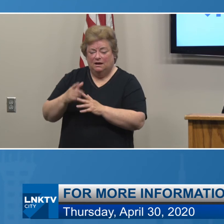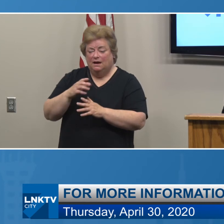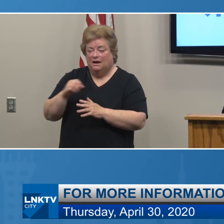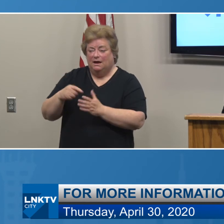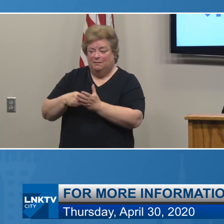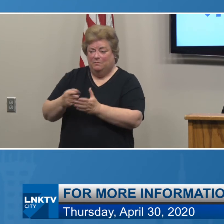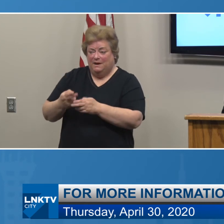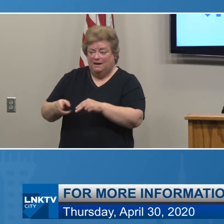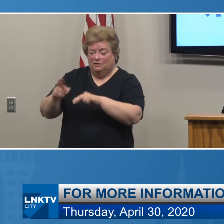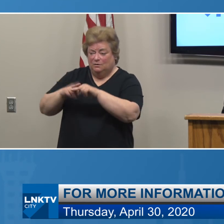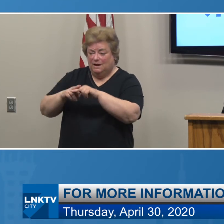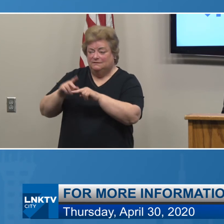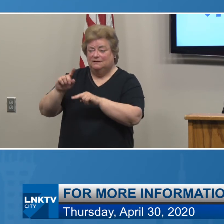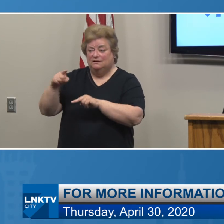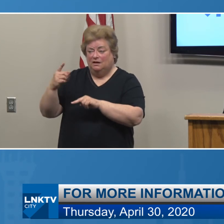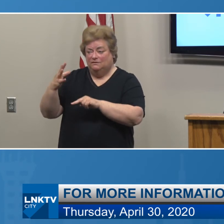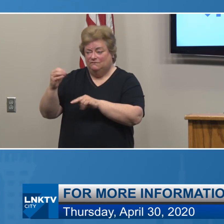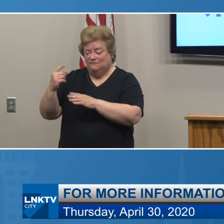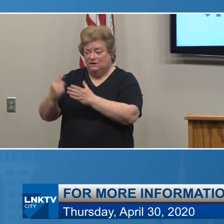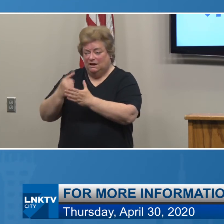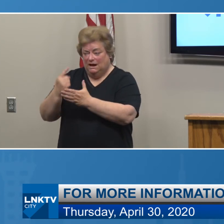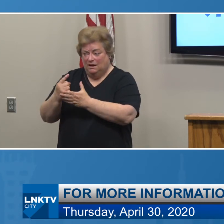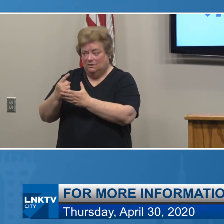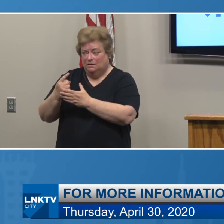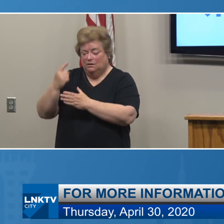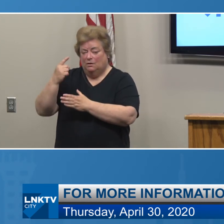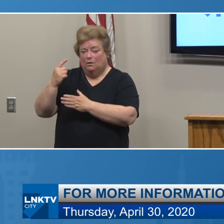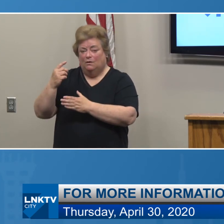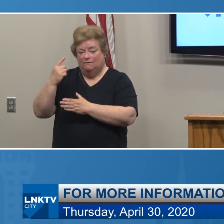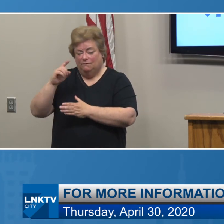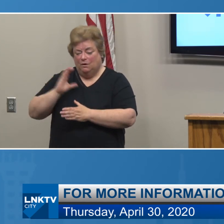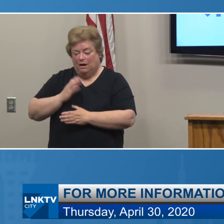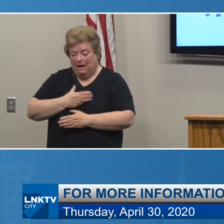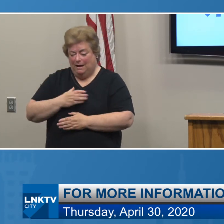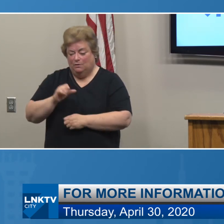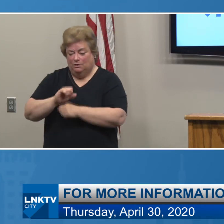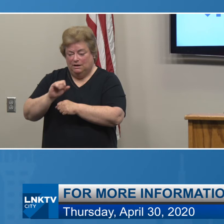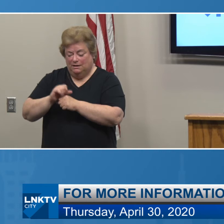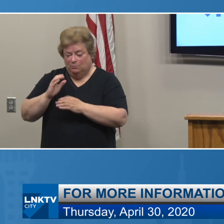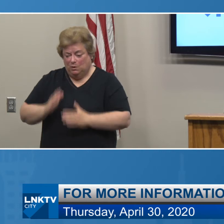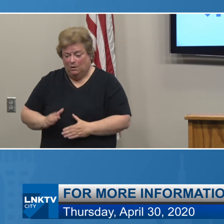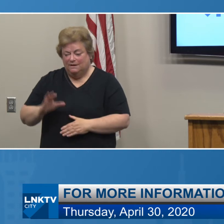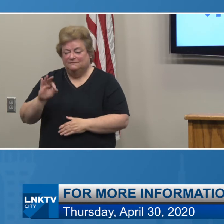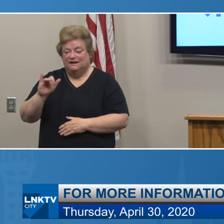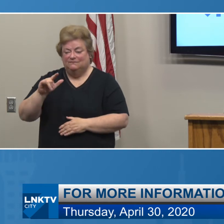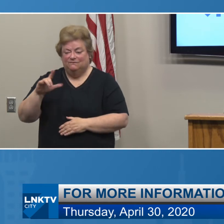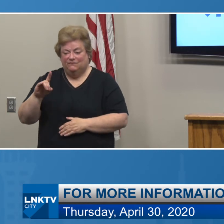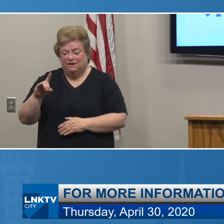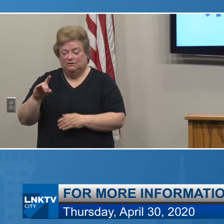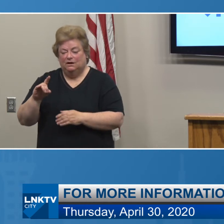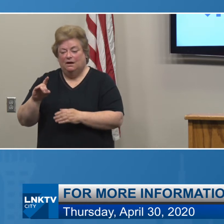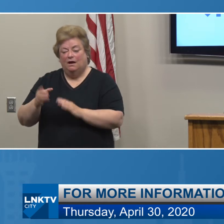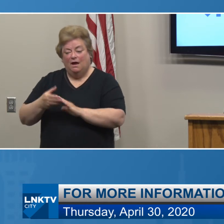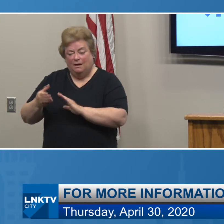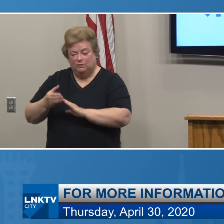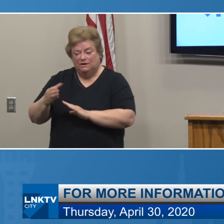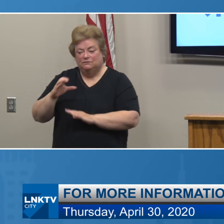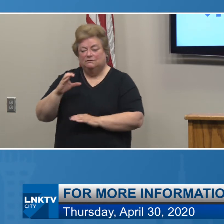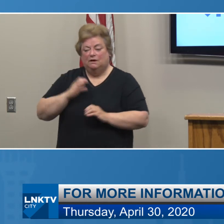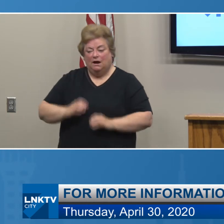increase of $1.50 an hour for our frontline employees in field operations and customer